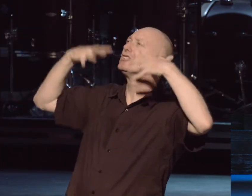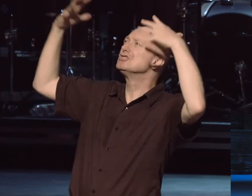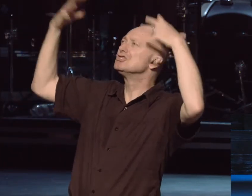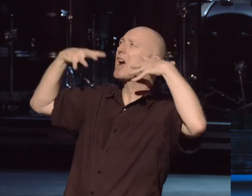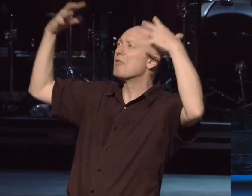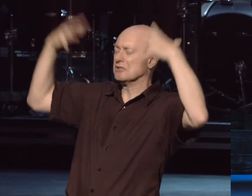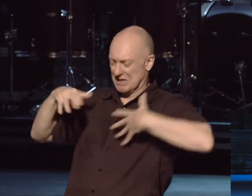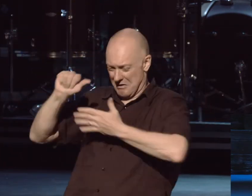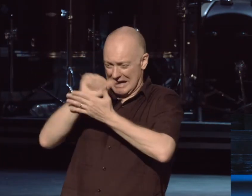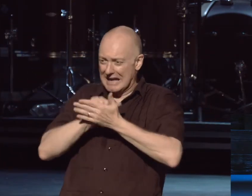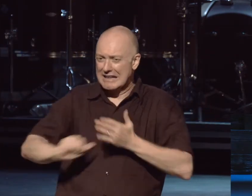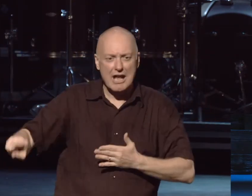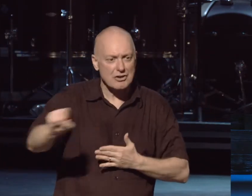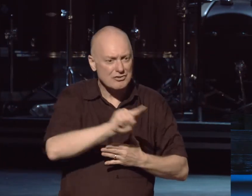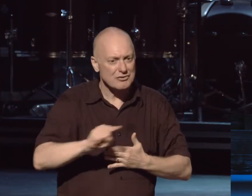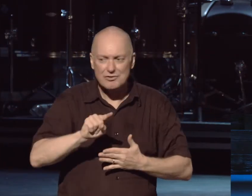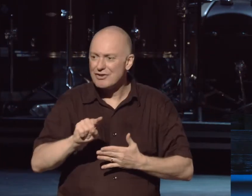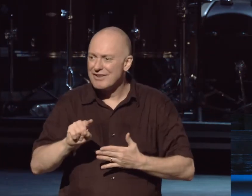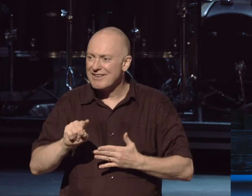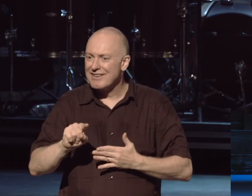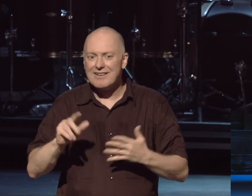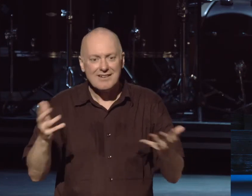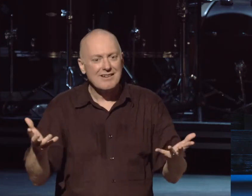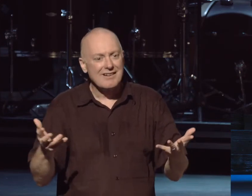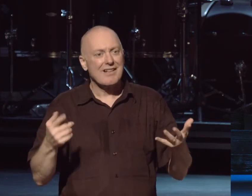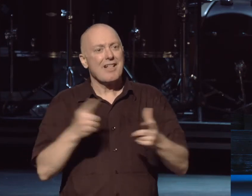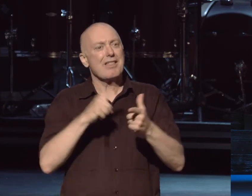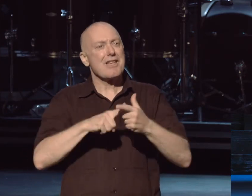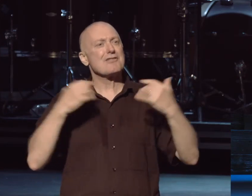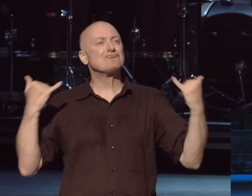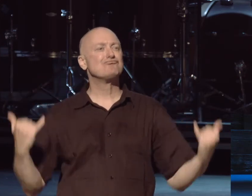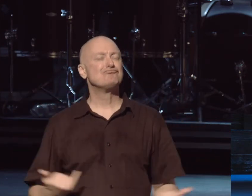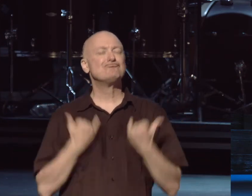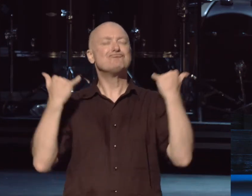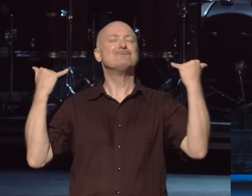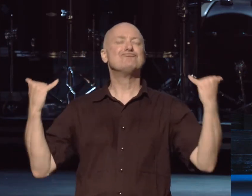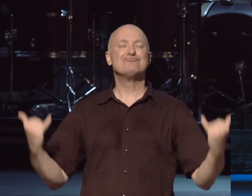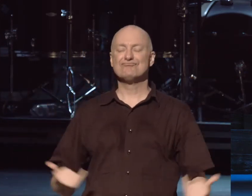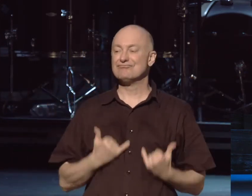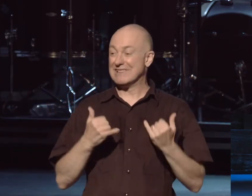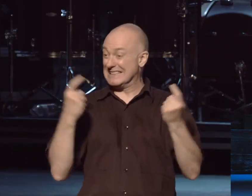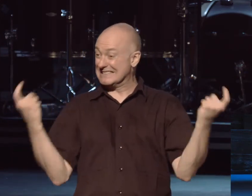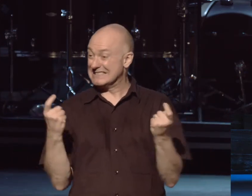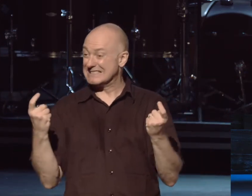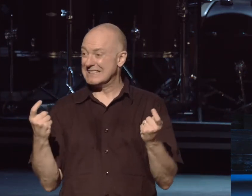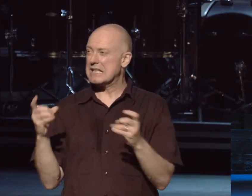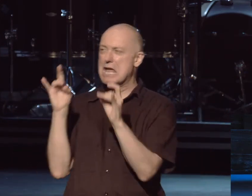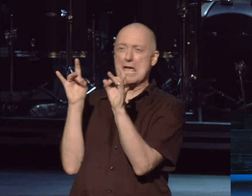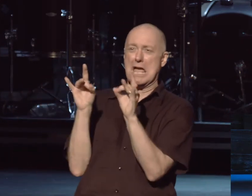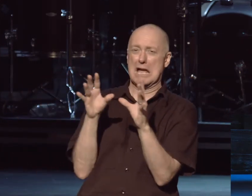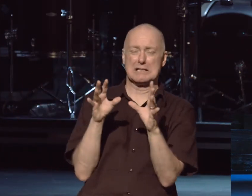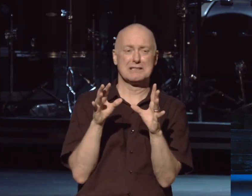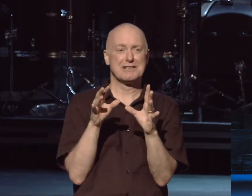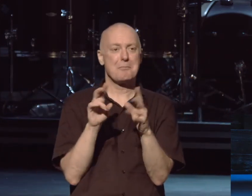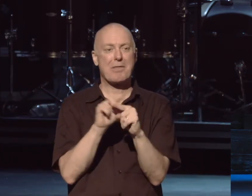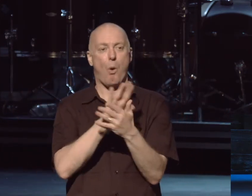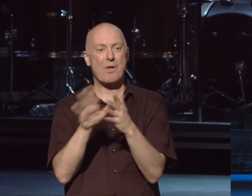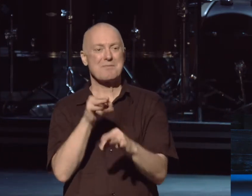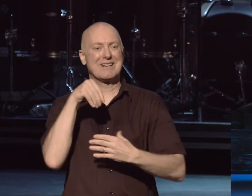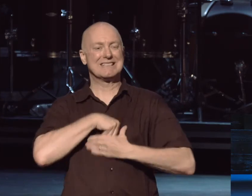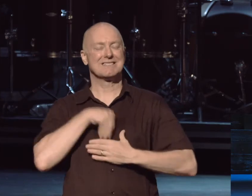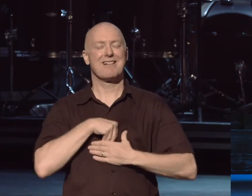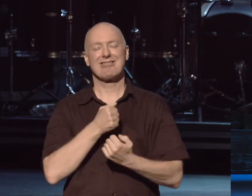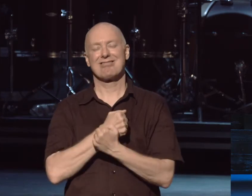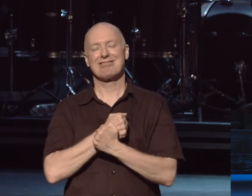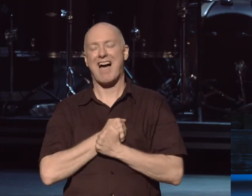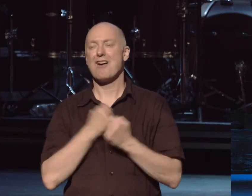this is where freedom is known. This is where joy is known. Your sinful nature hates it. The Holy Spirit within you loves it. So today's